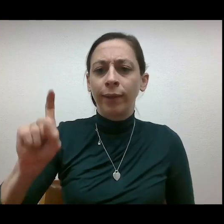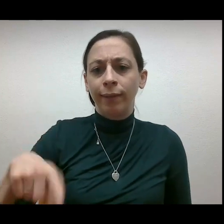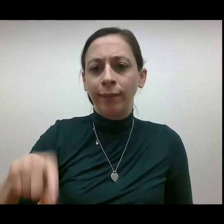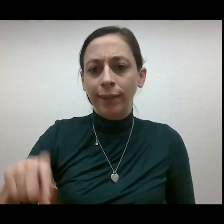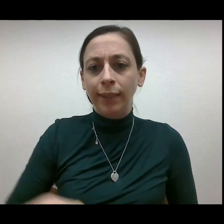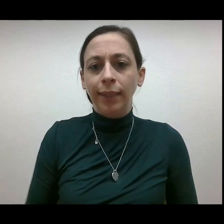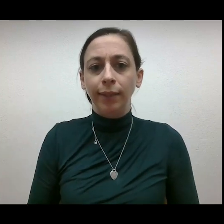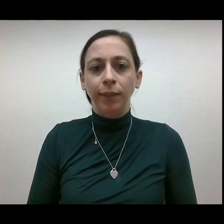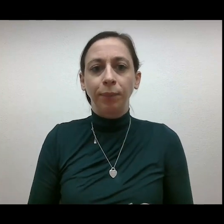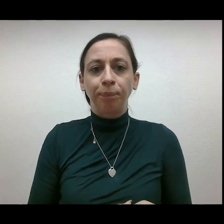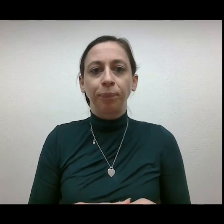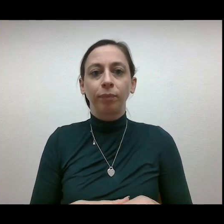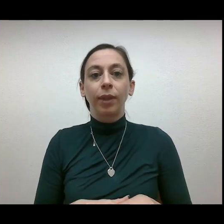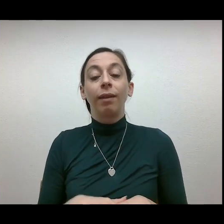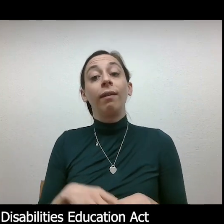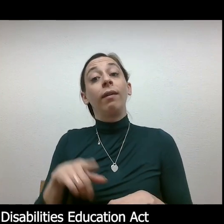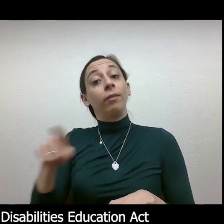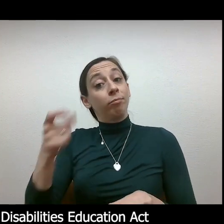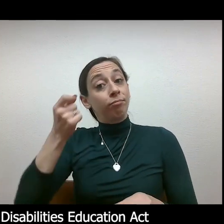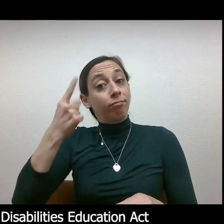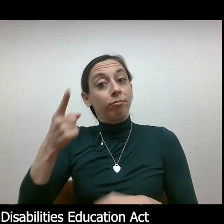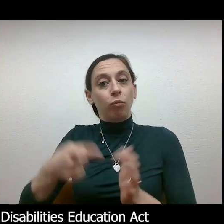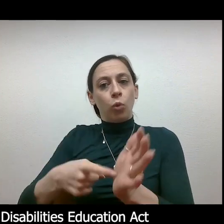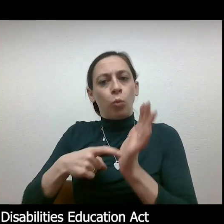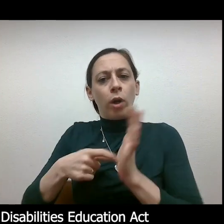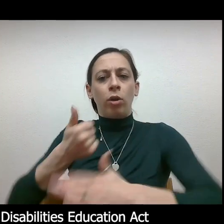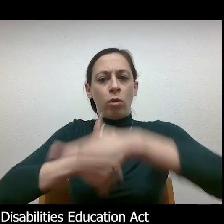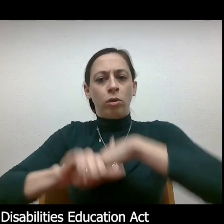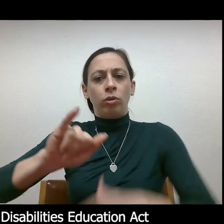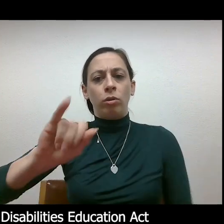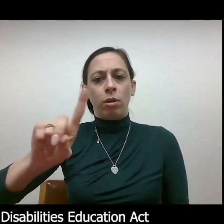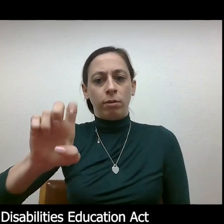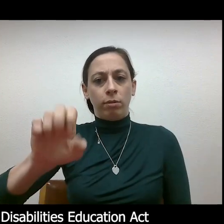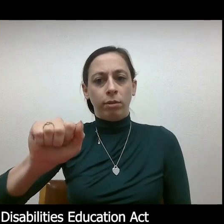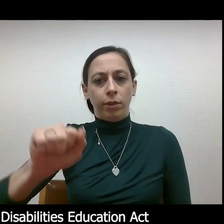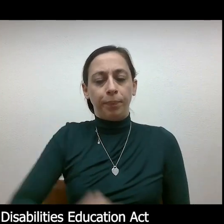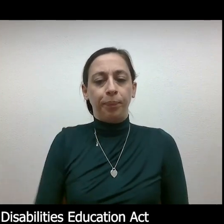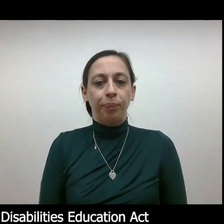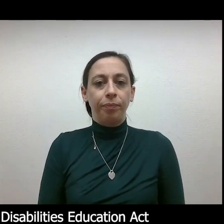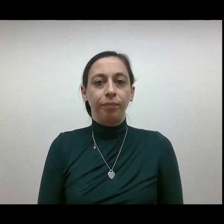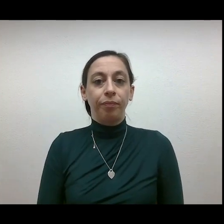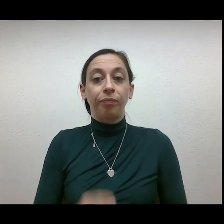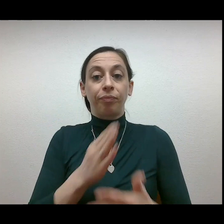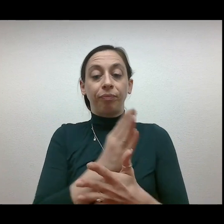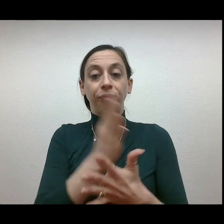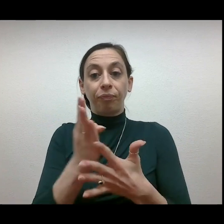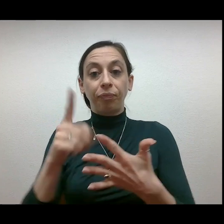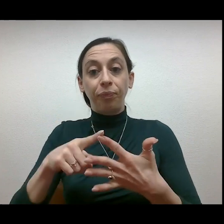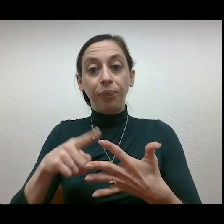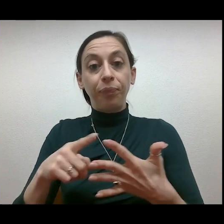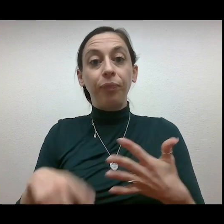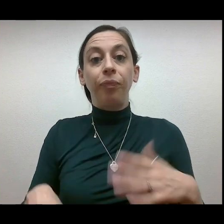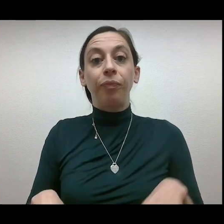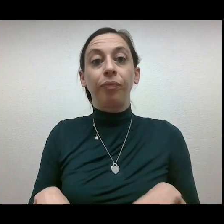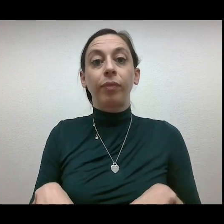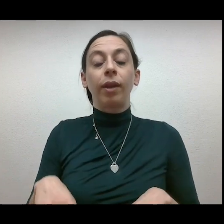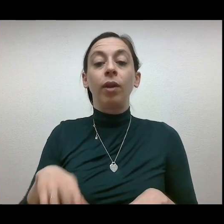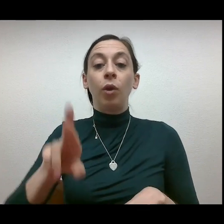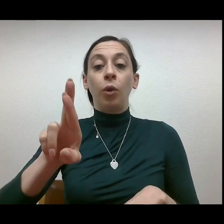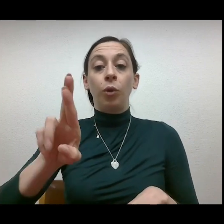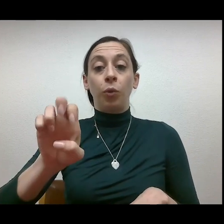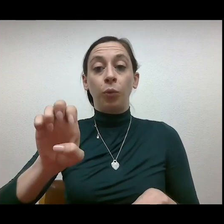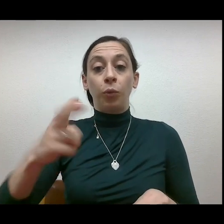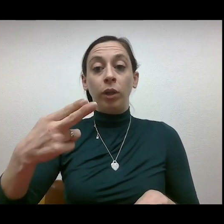disabilities and special education in this state. It is required under the Individuals with Disabilities Education Act,